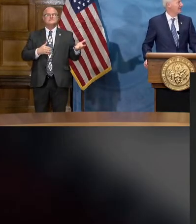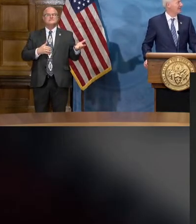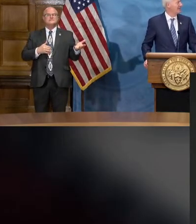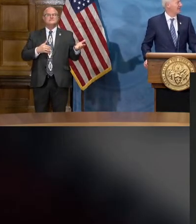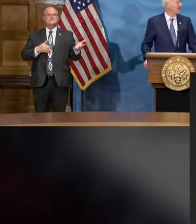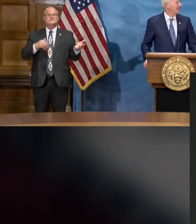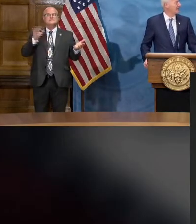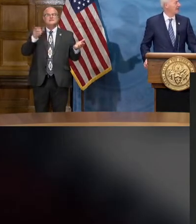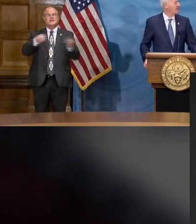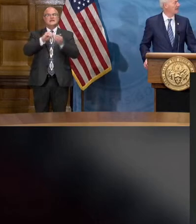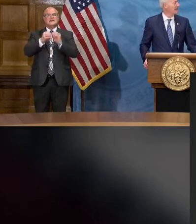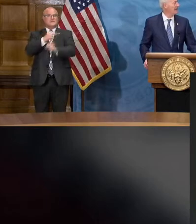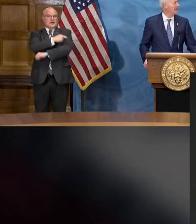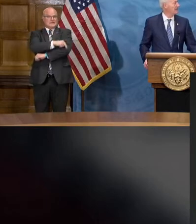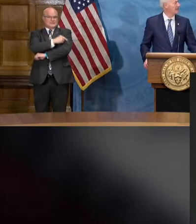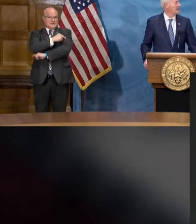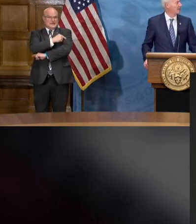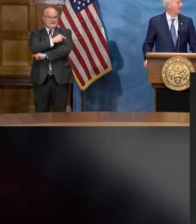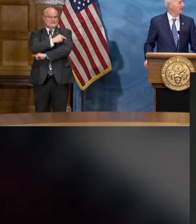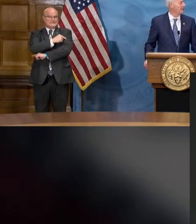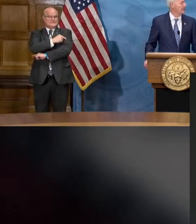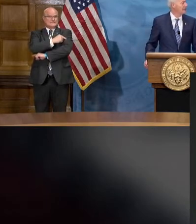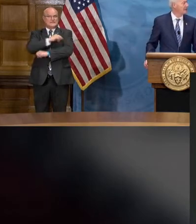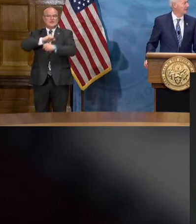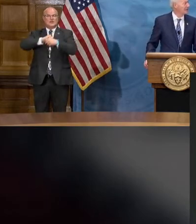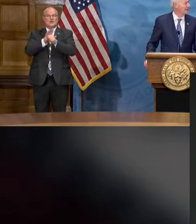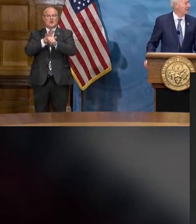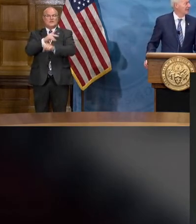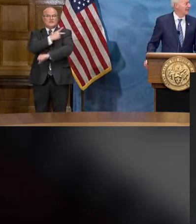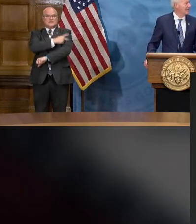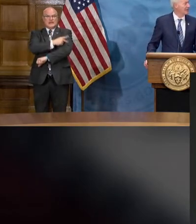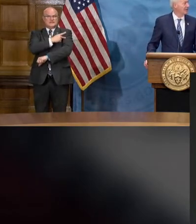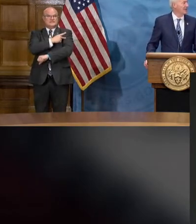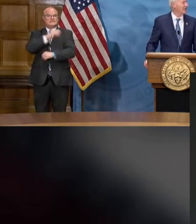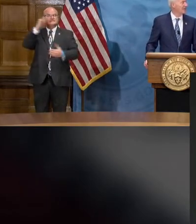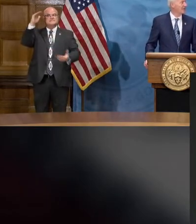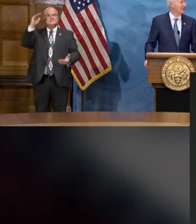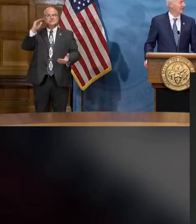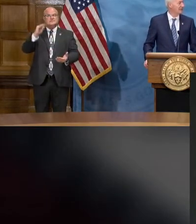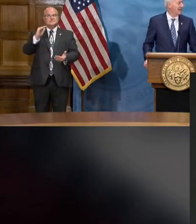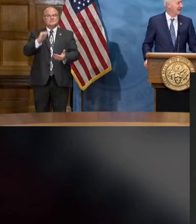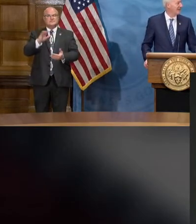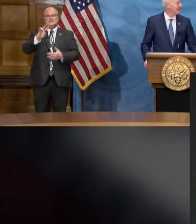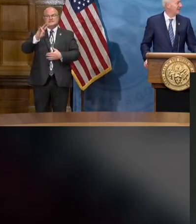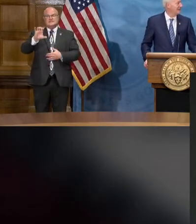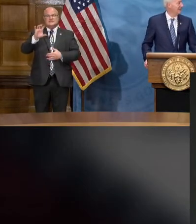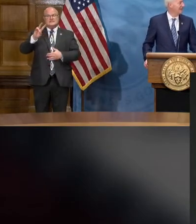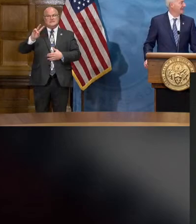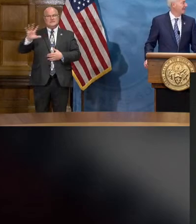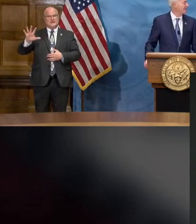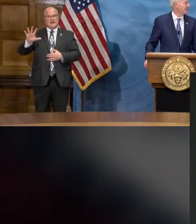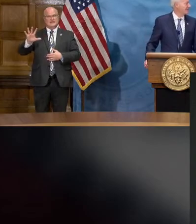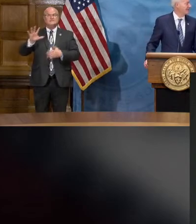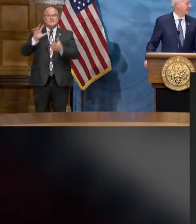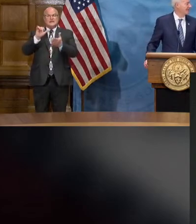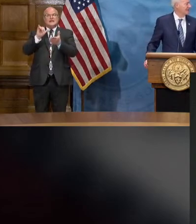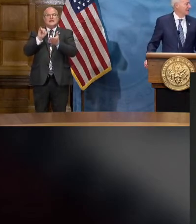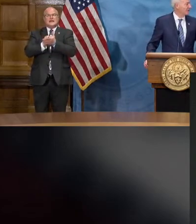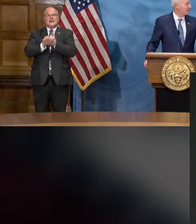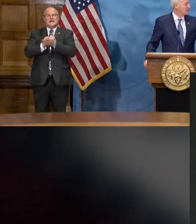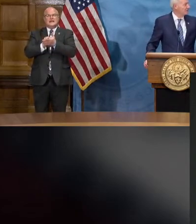the number of hospitalized COVID patients, down to 775, and that's